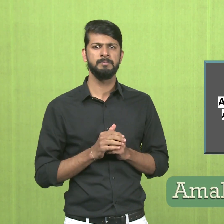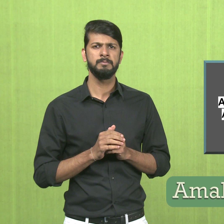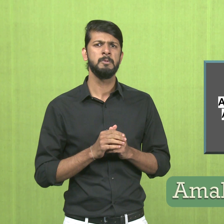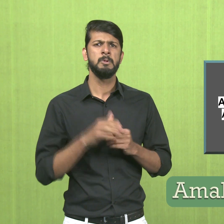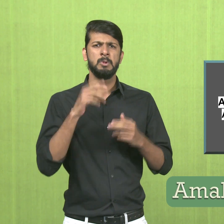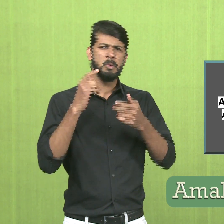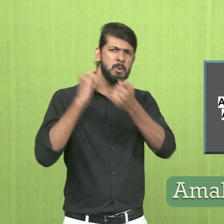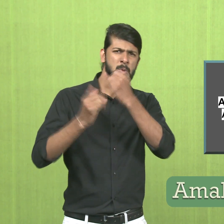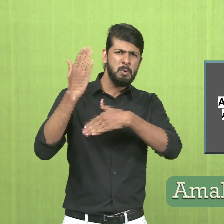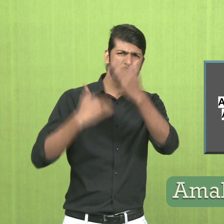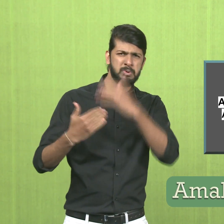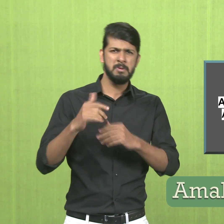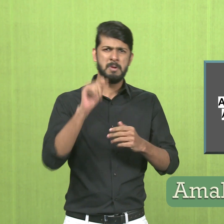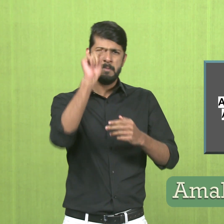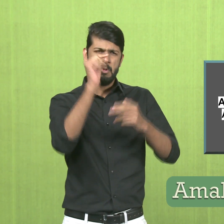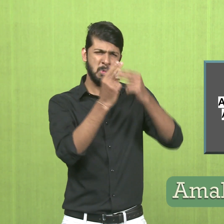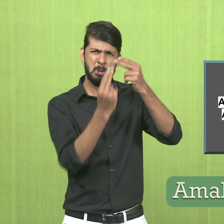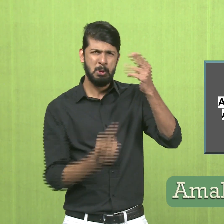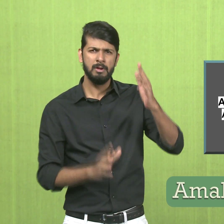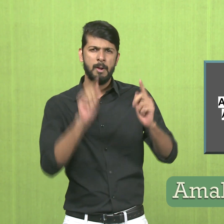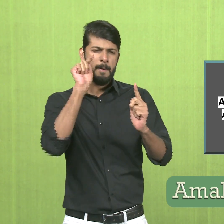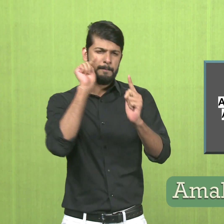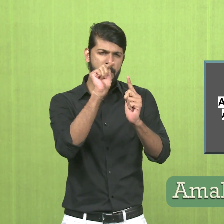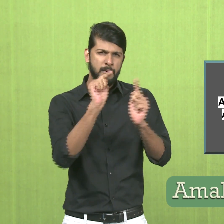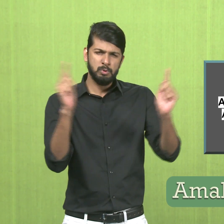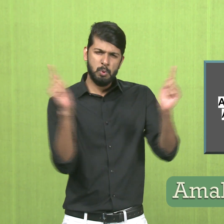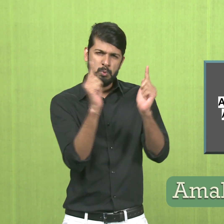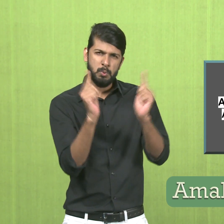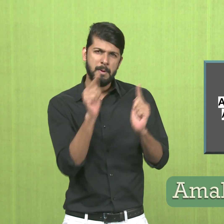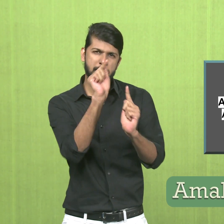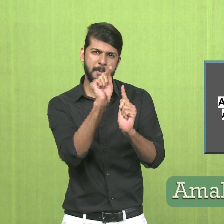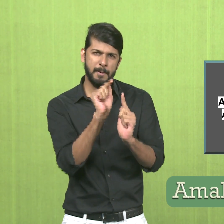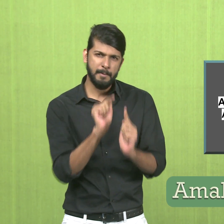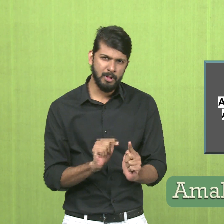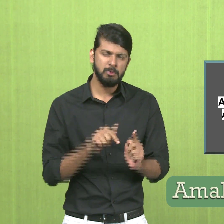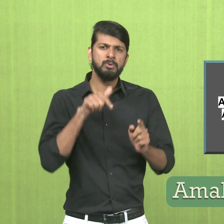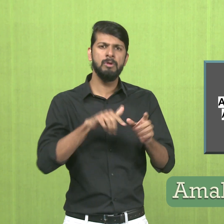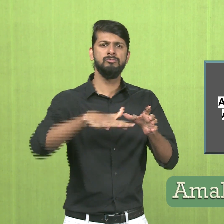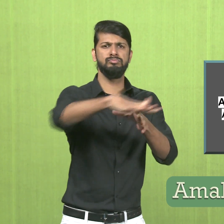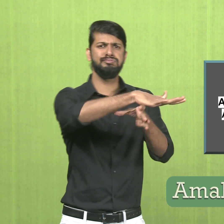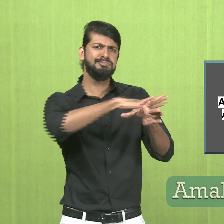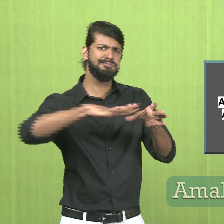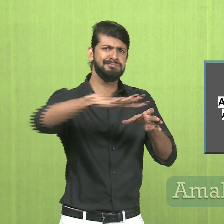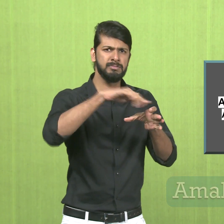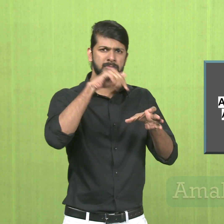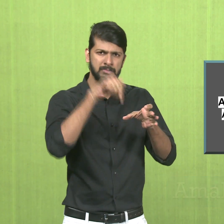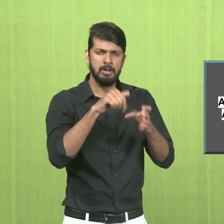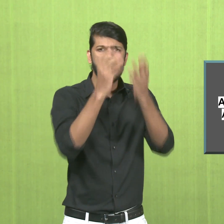19, a brief history of folk